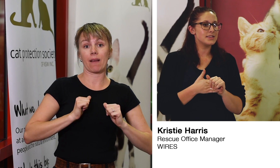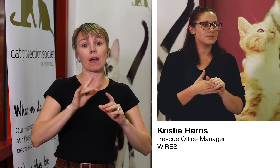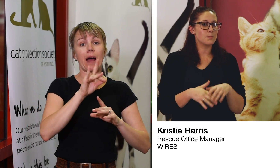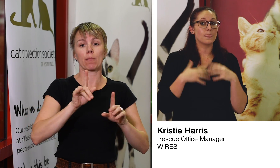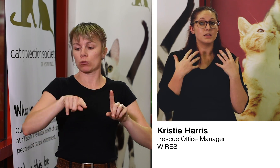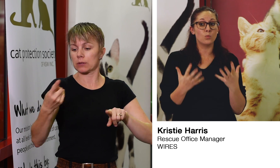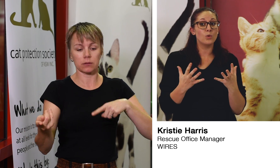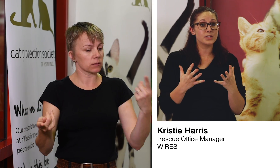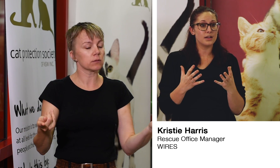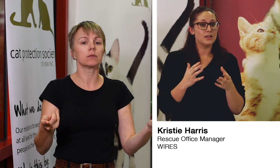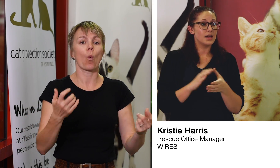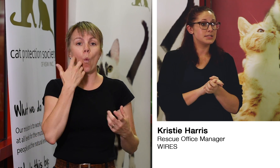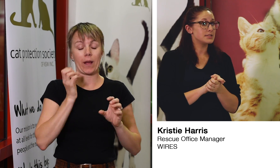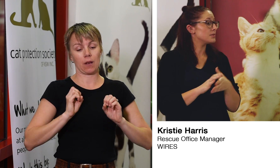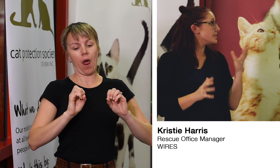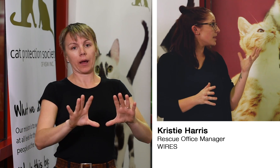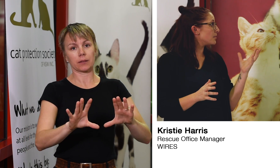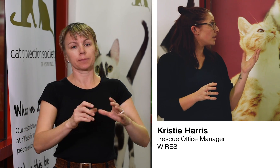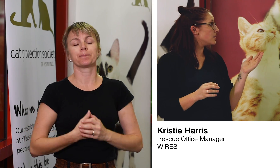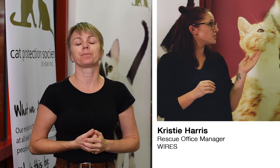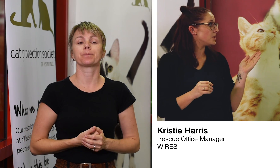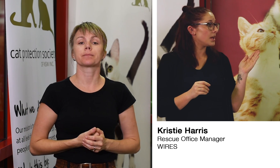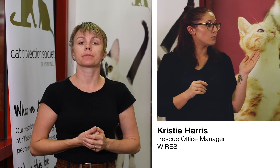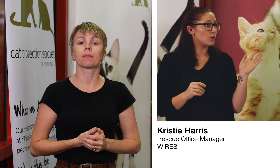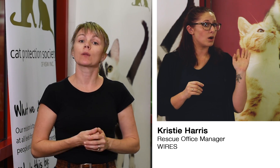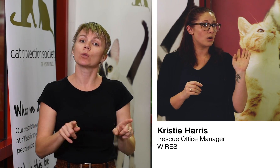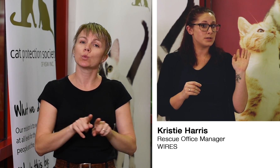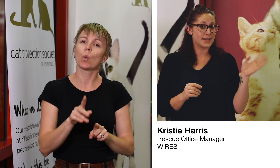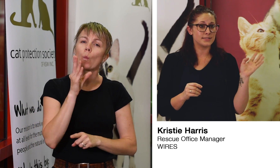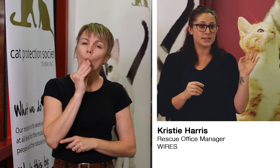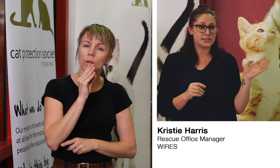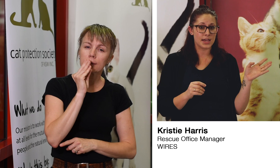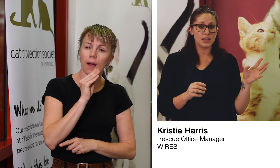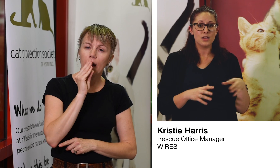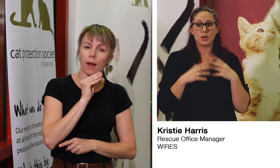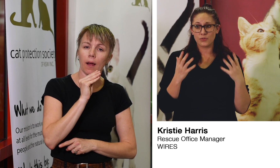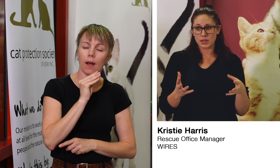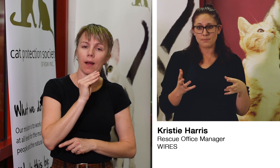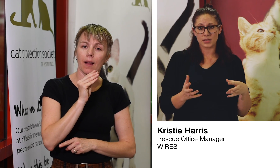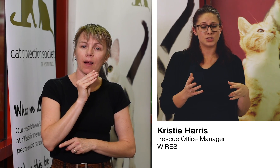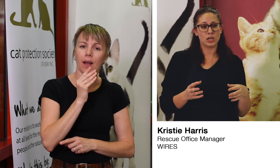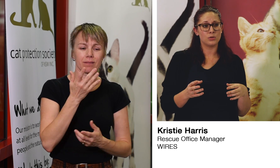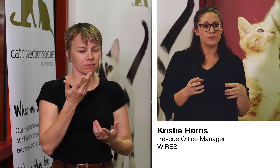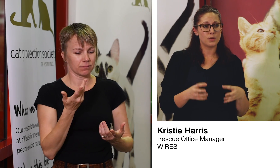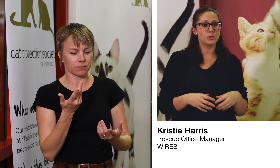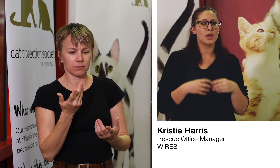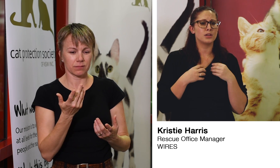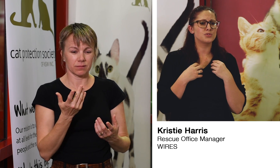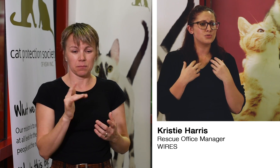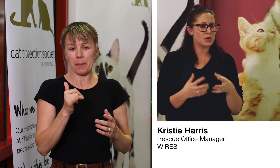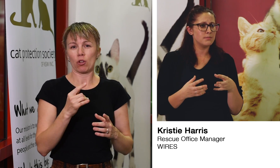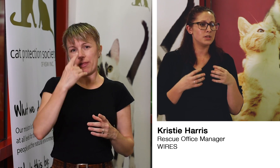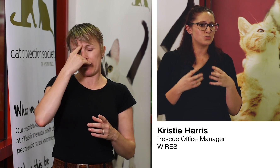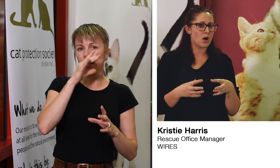last thing is water. It doesn't really seem like animals would need water on days like today, but if you think back to January and February, we